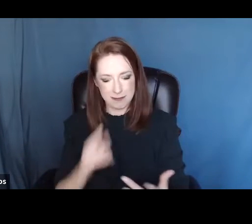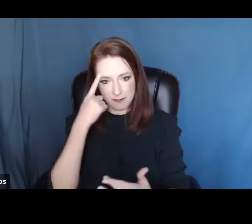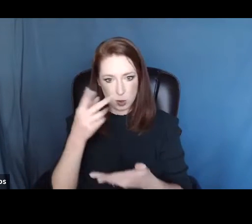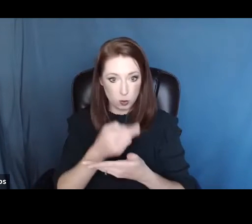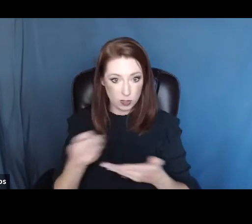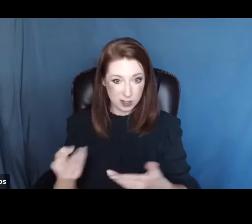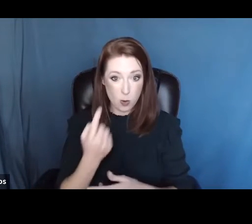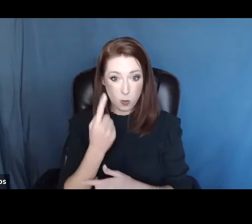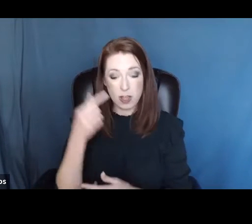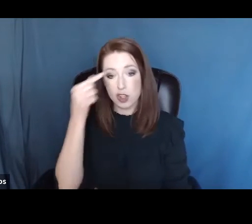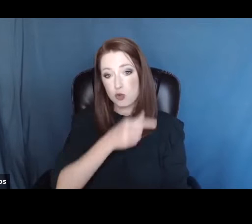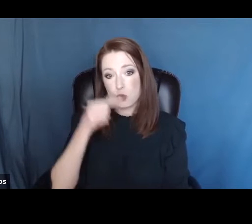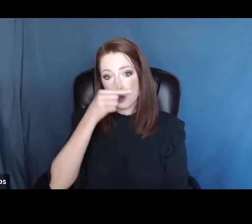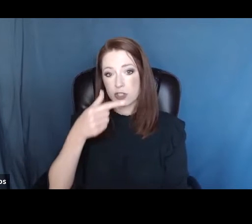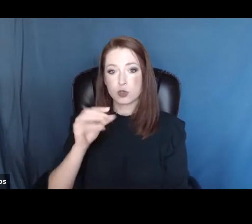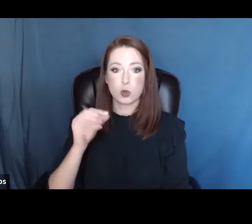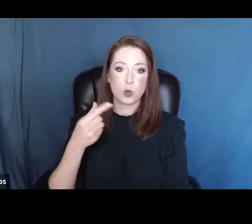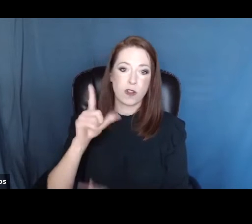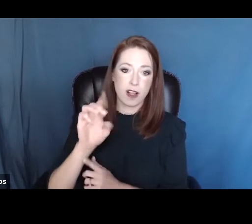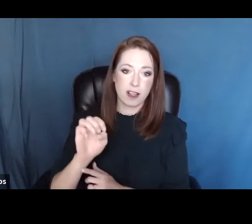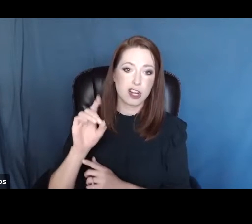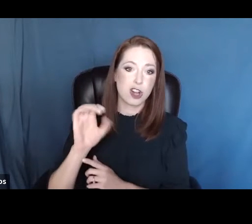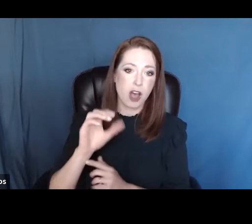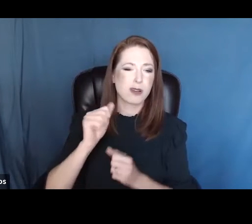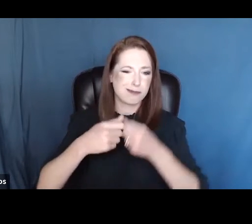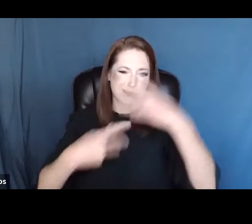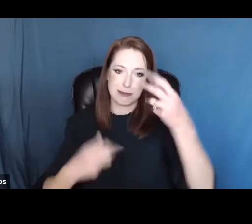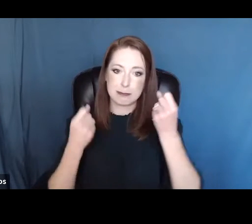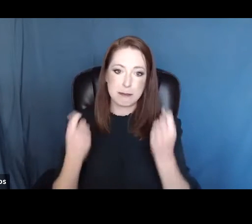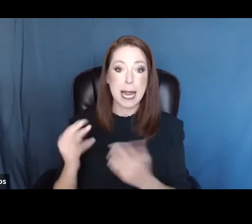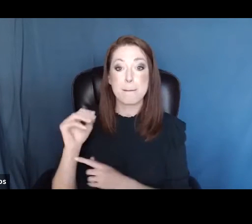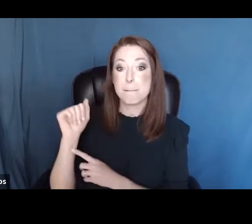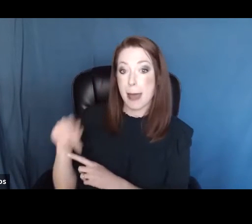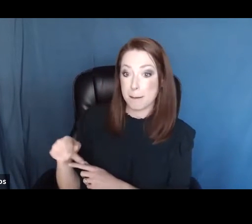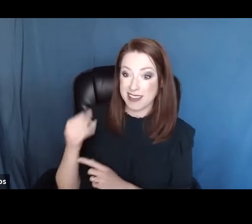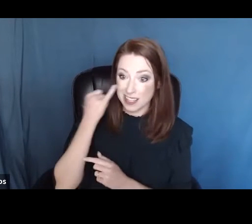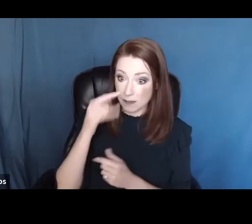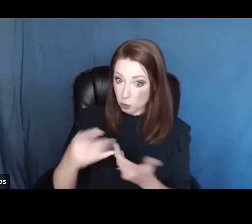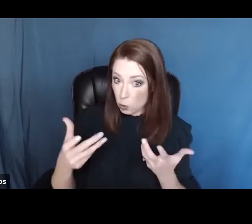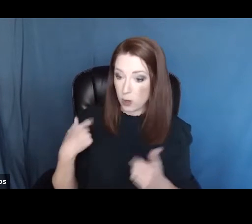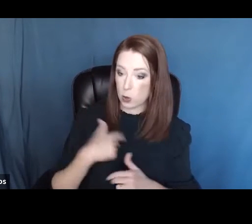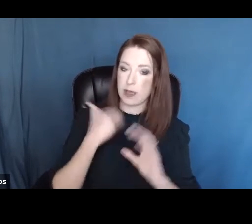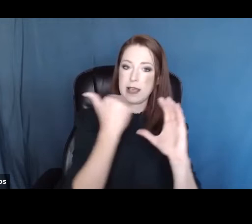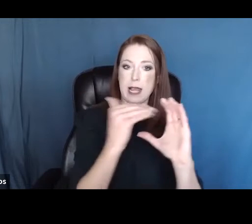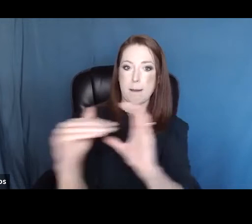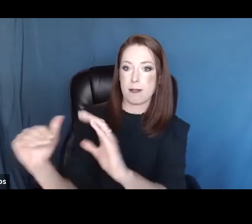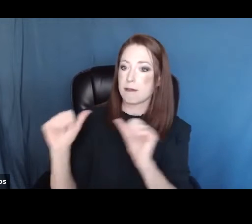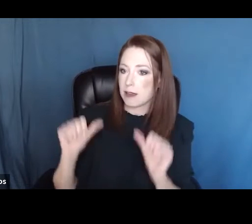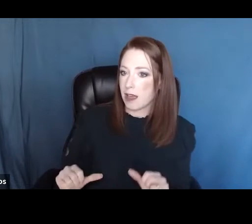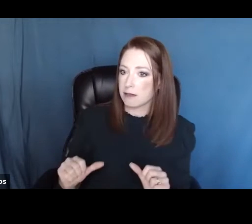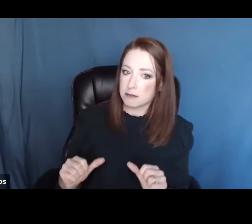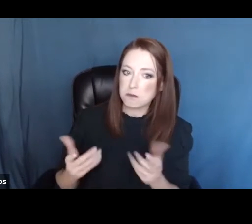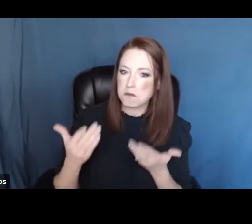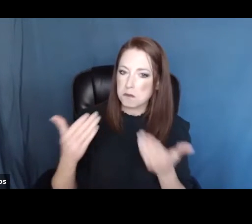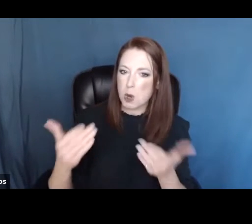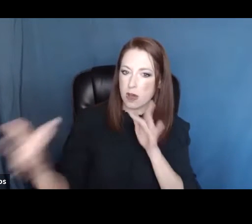to a Google document with all of these maps. And we can also send individually folks the files if they reach out to us.